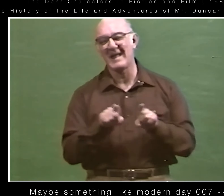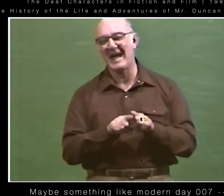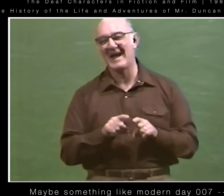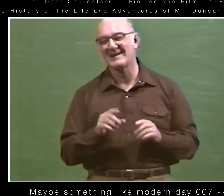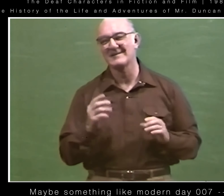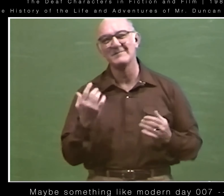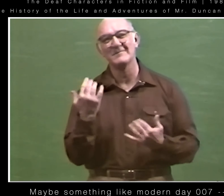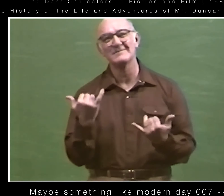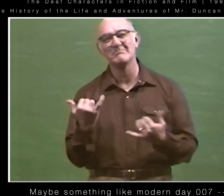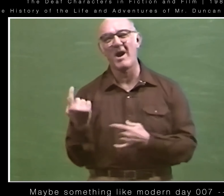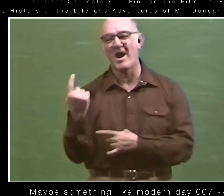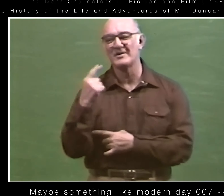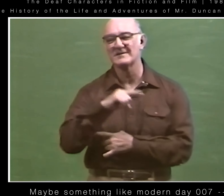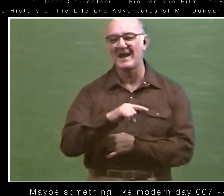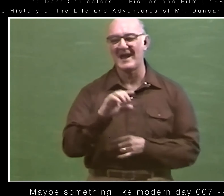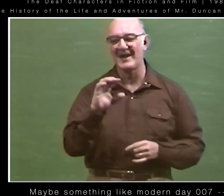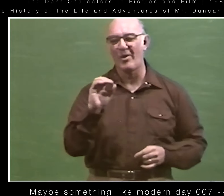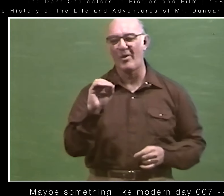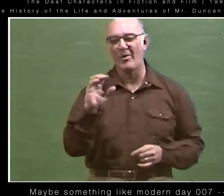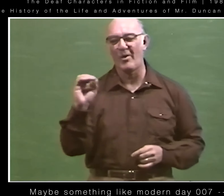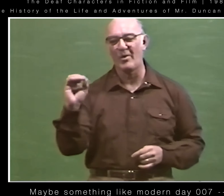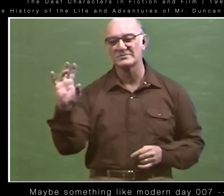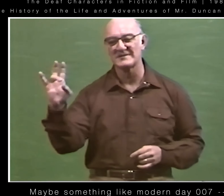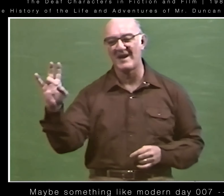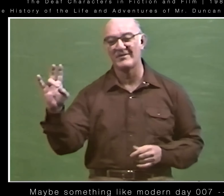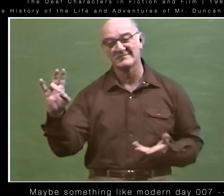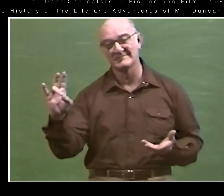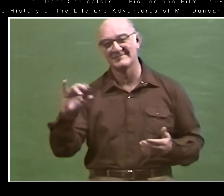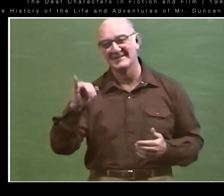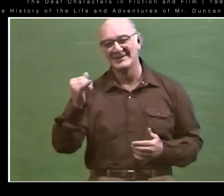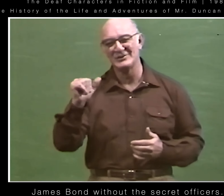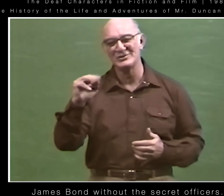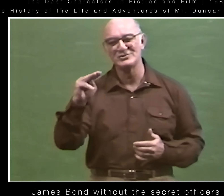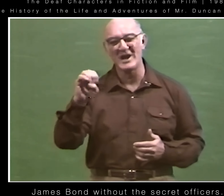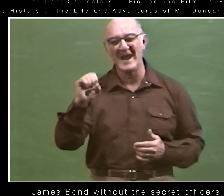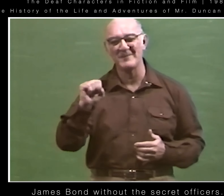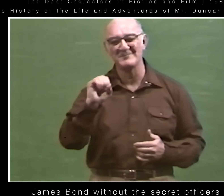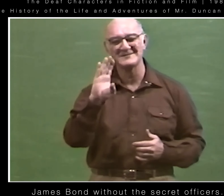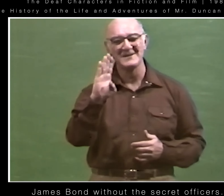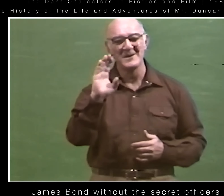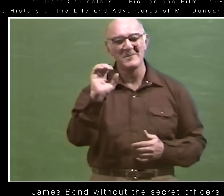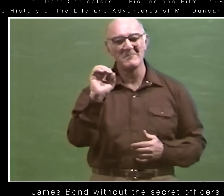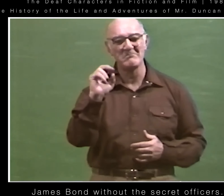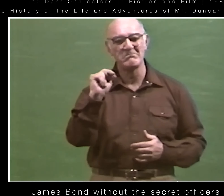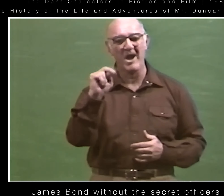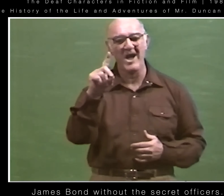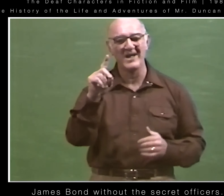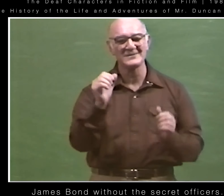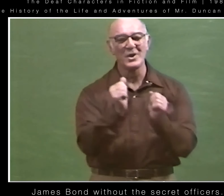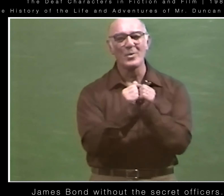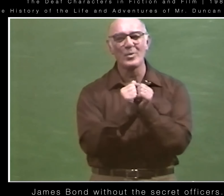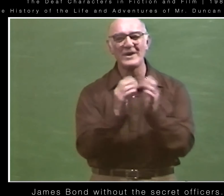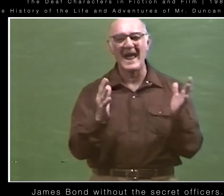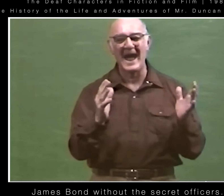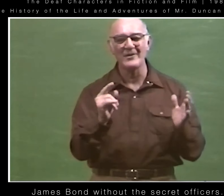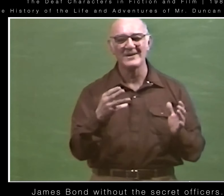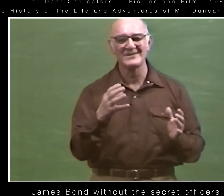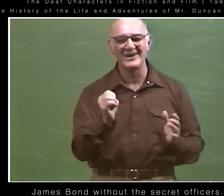like modern day 007. James Bond without